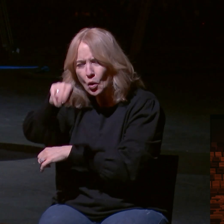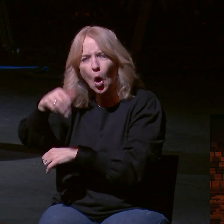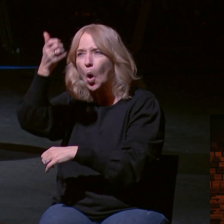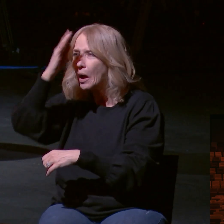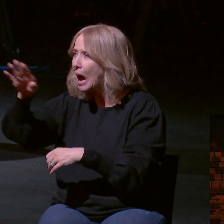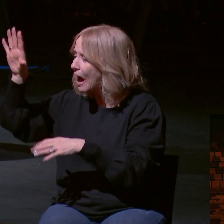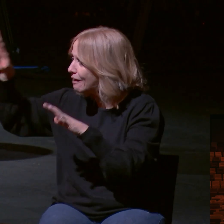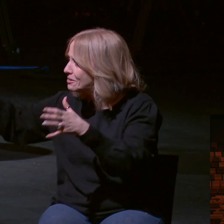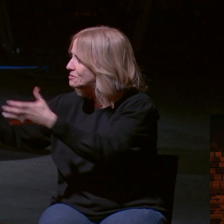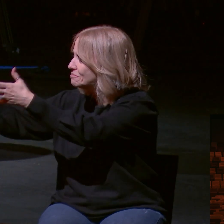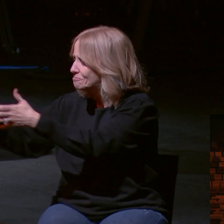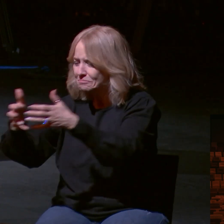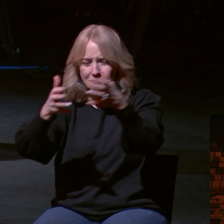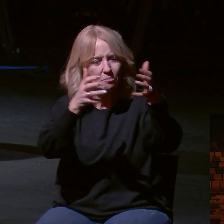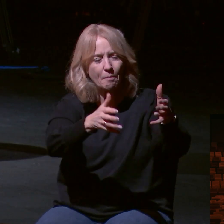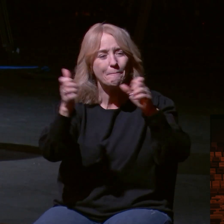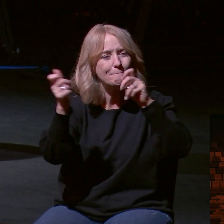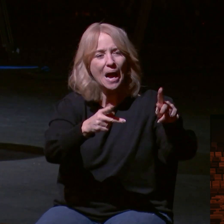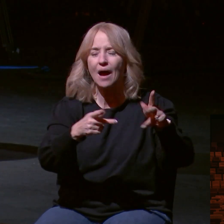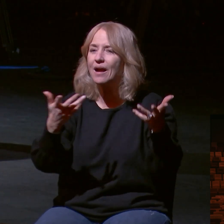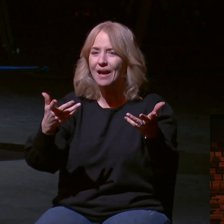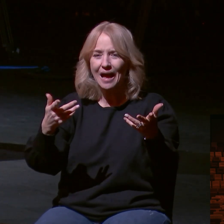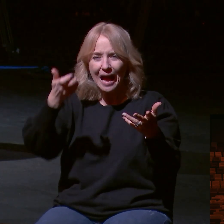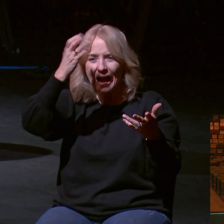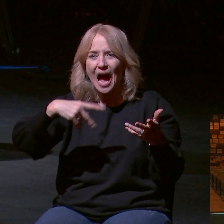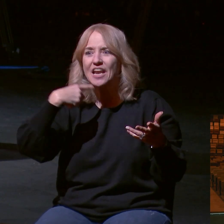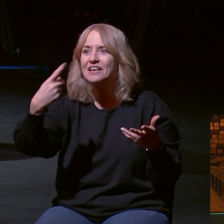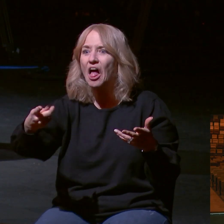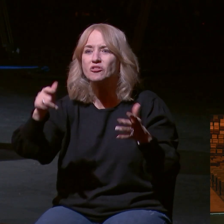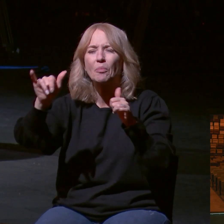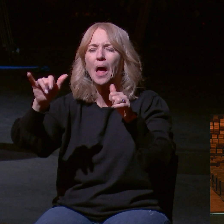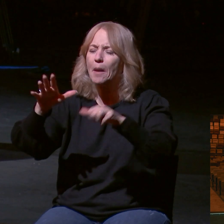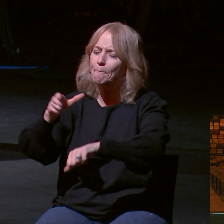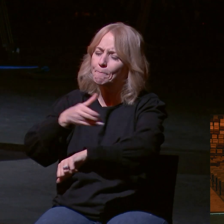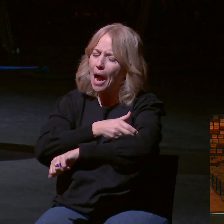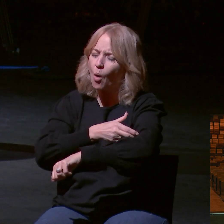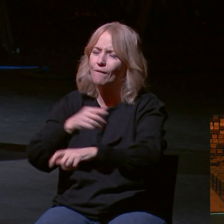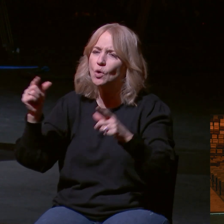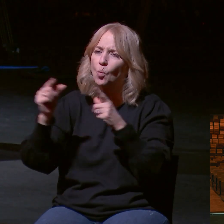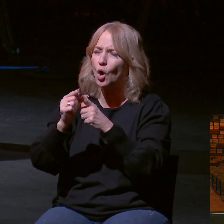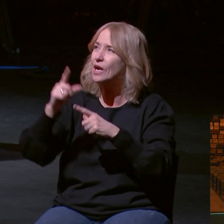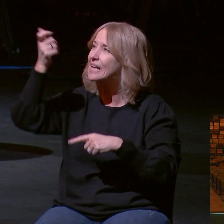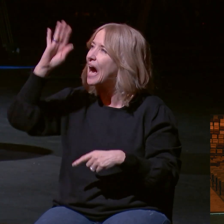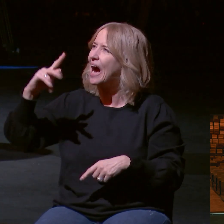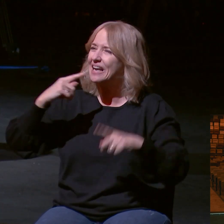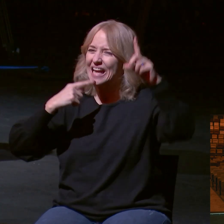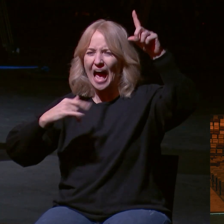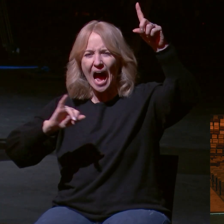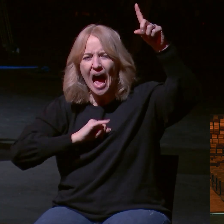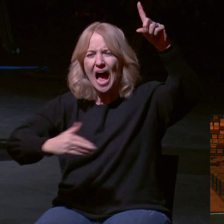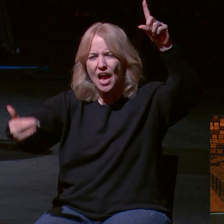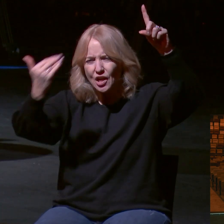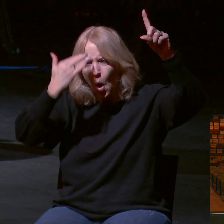those powerful words, I know the plans I have for you, which before those plans were destruction and exile. So perhaps